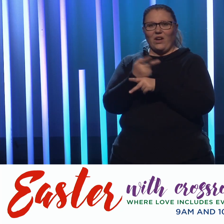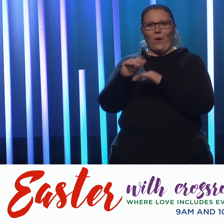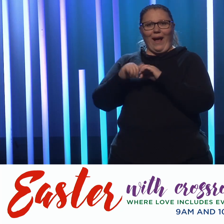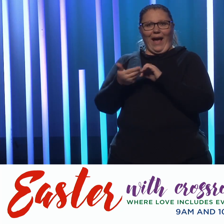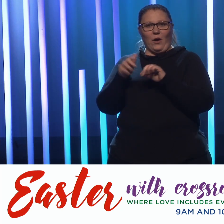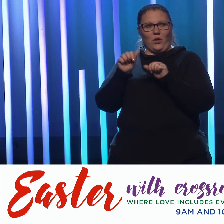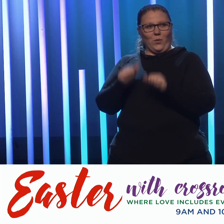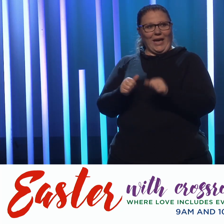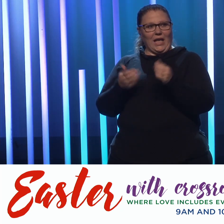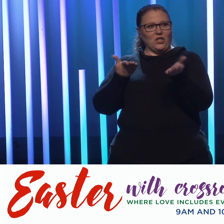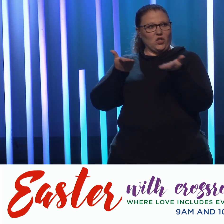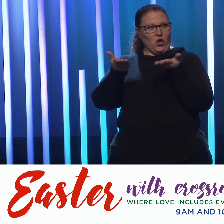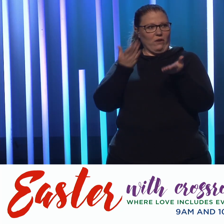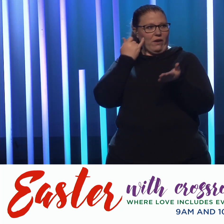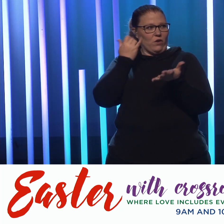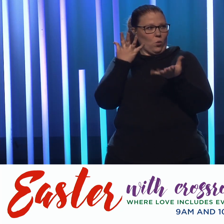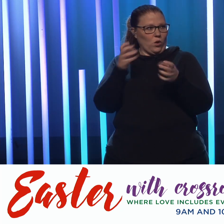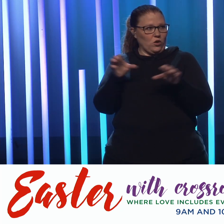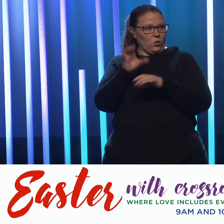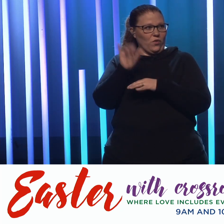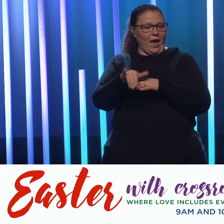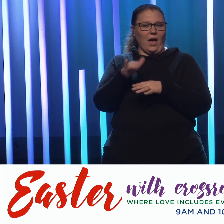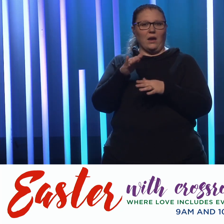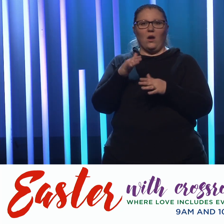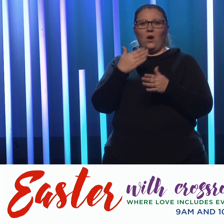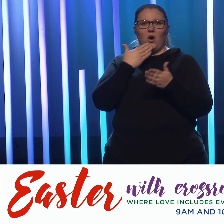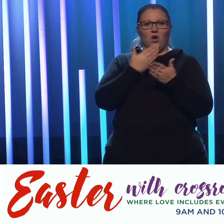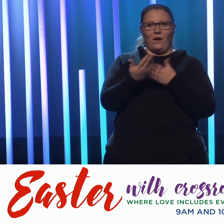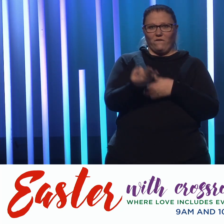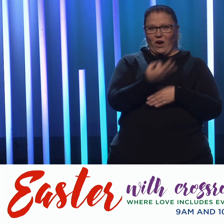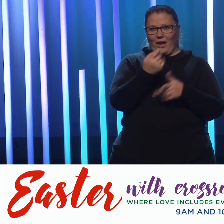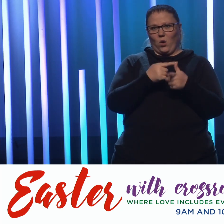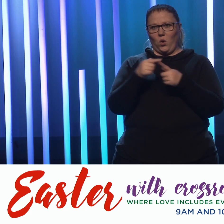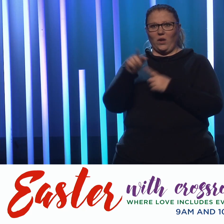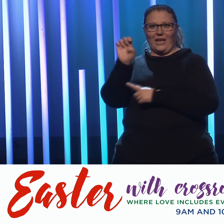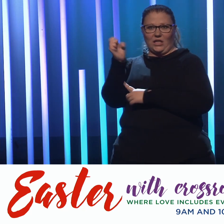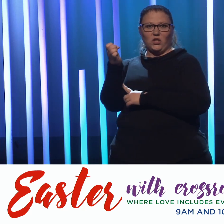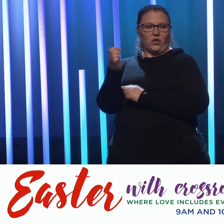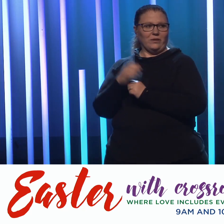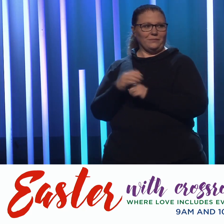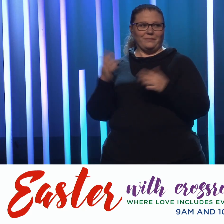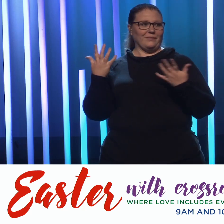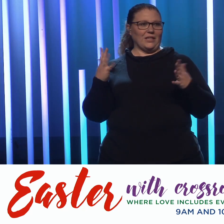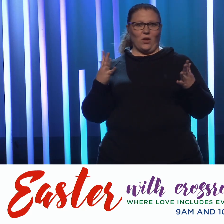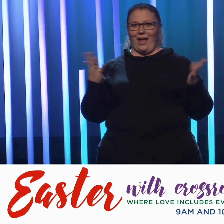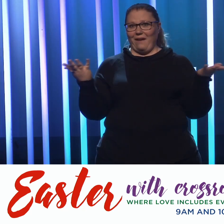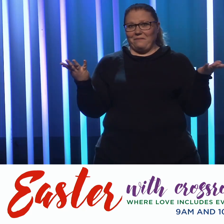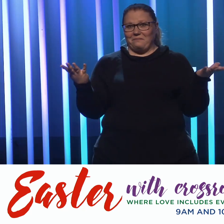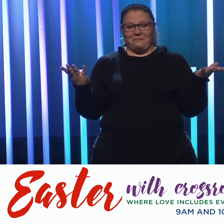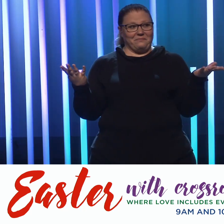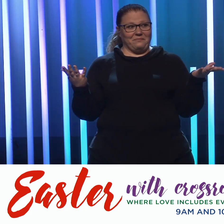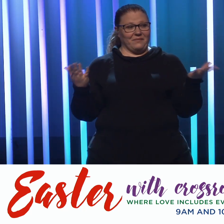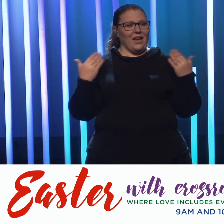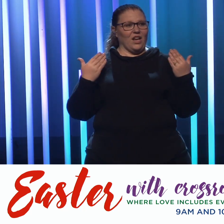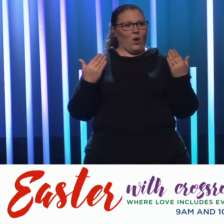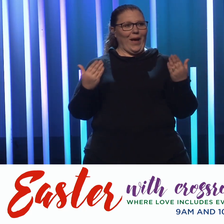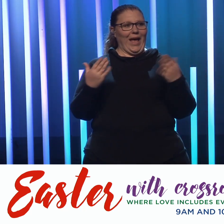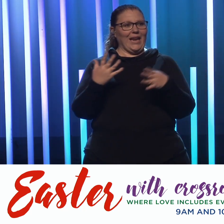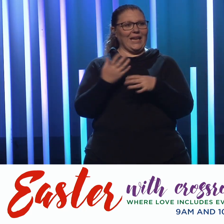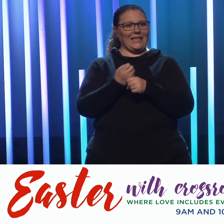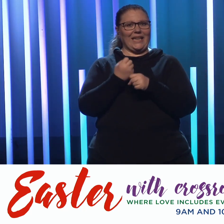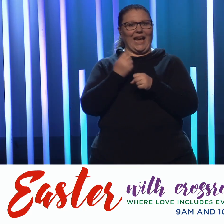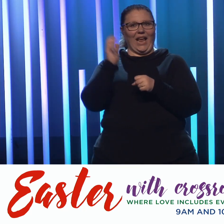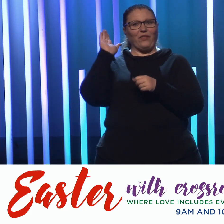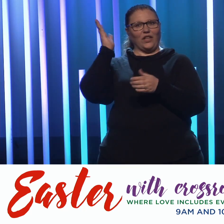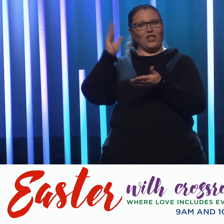can serve if you'd like to do that on Good Friday or on Easter. So that's all I've got for you now. Go ahead and grab your